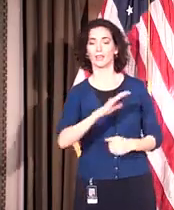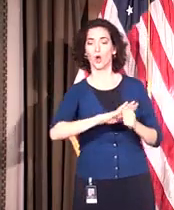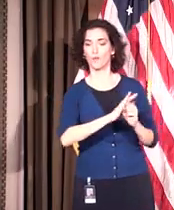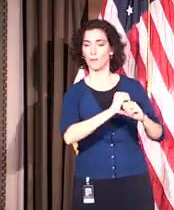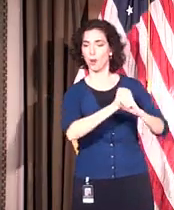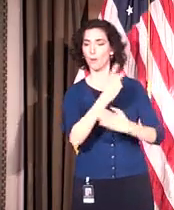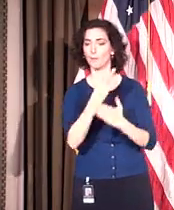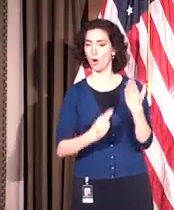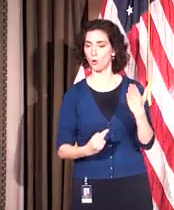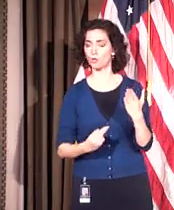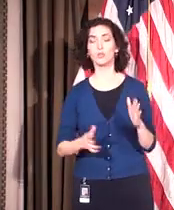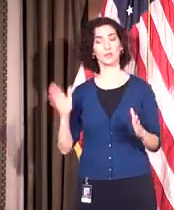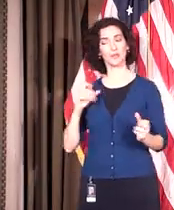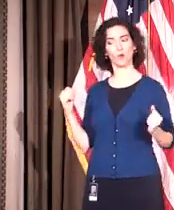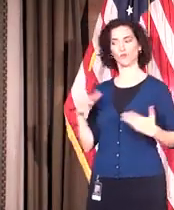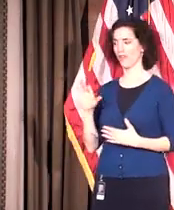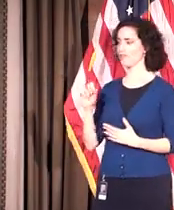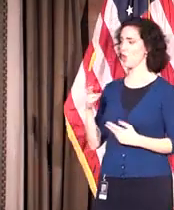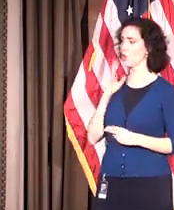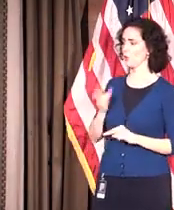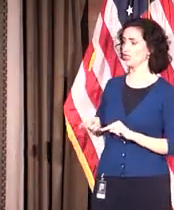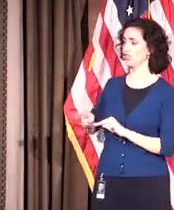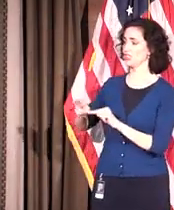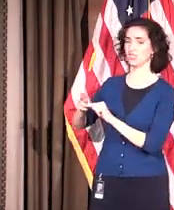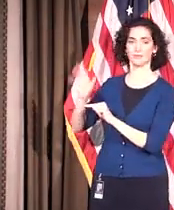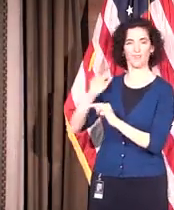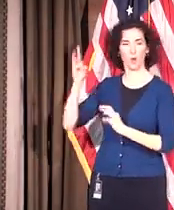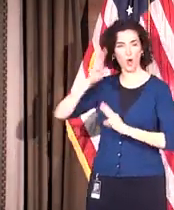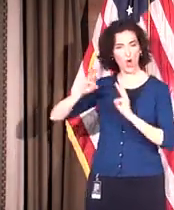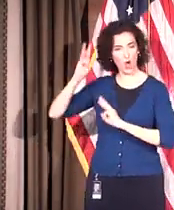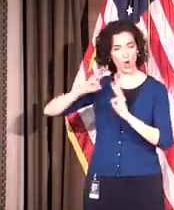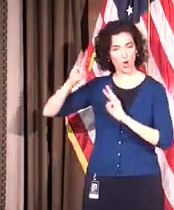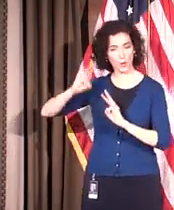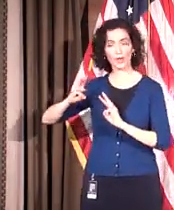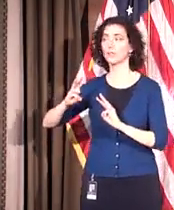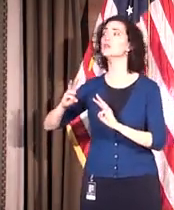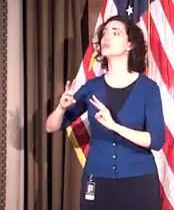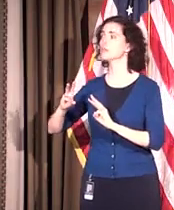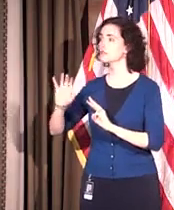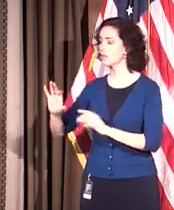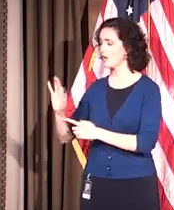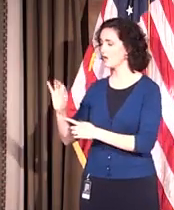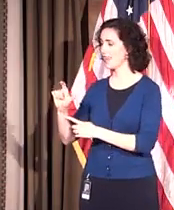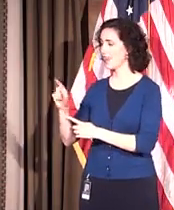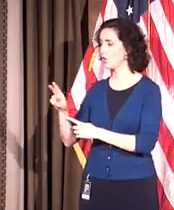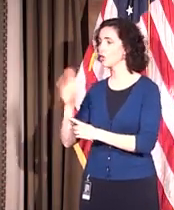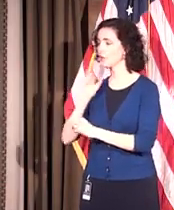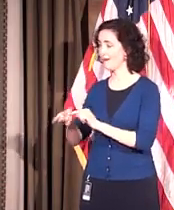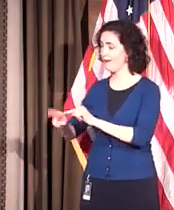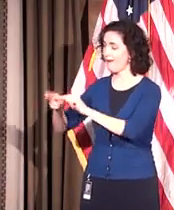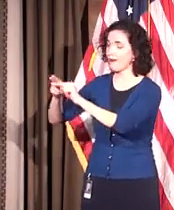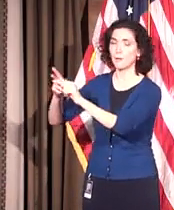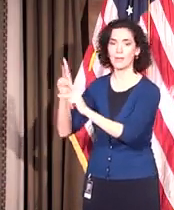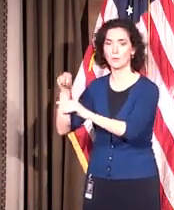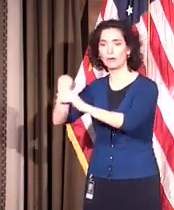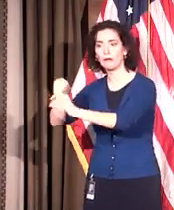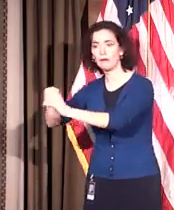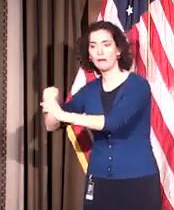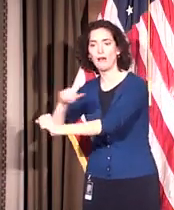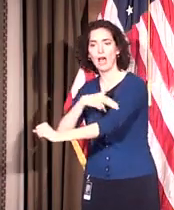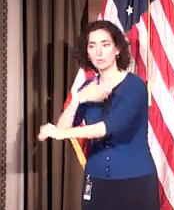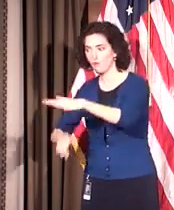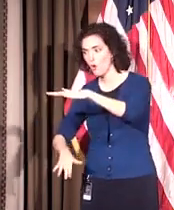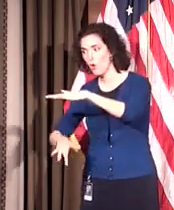of flu that we kind of feared. We were worried earlier that we would have crowded hospitals because of flu like we do most